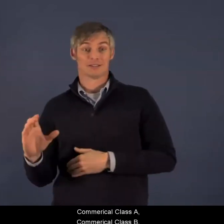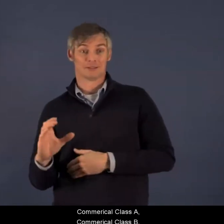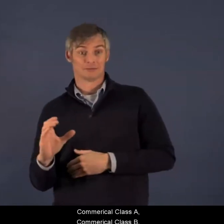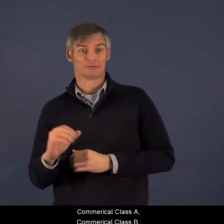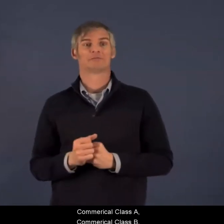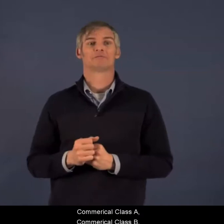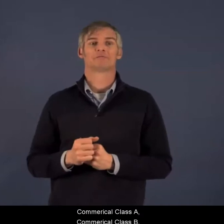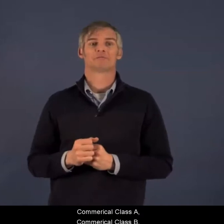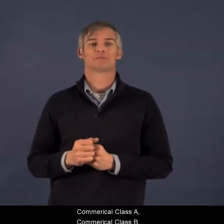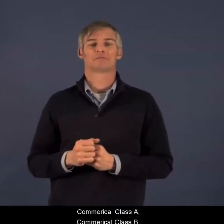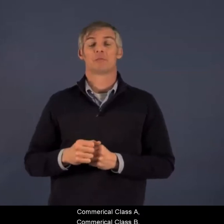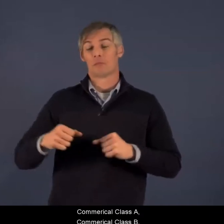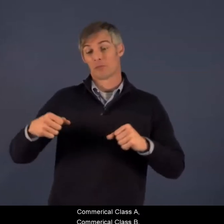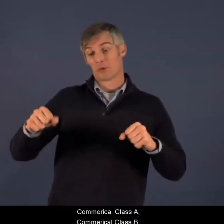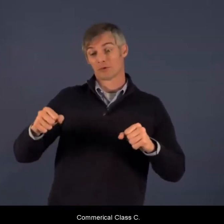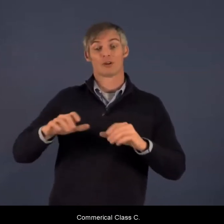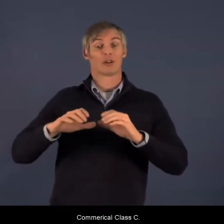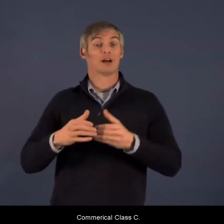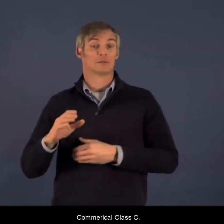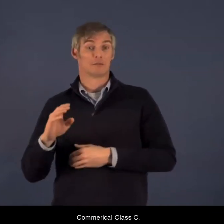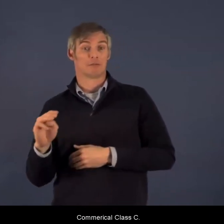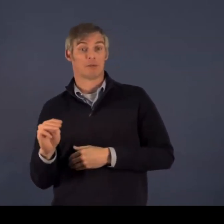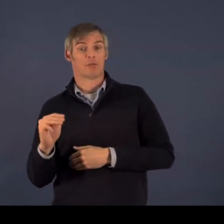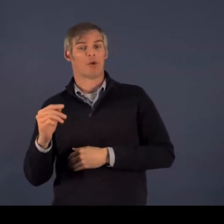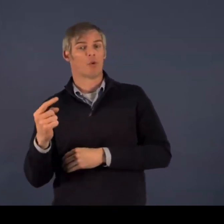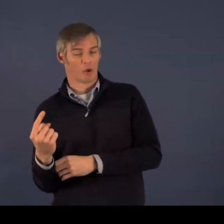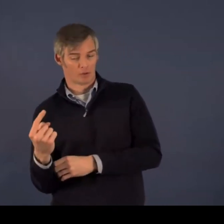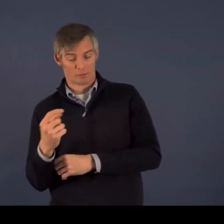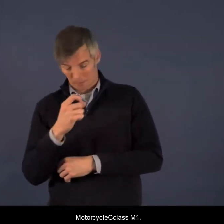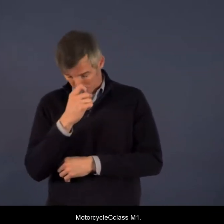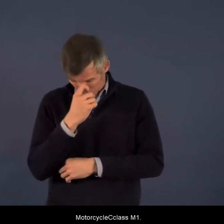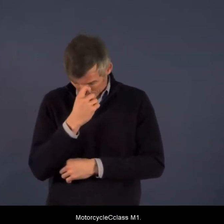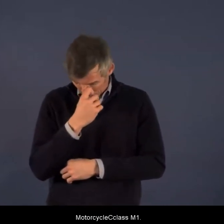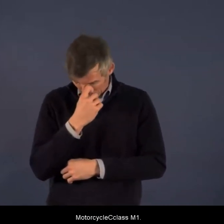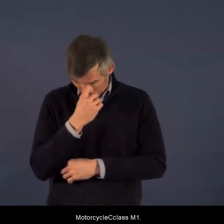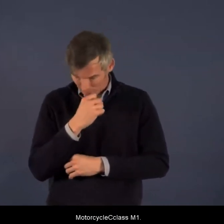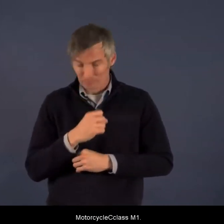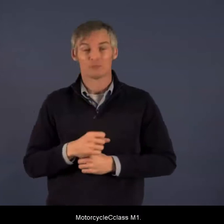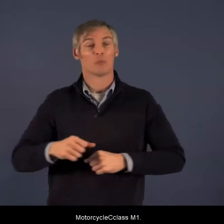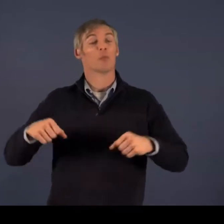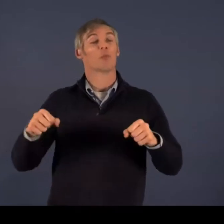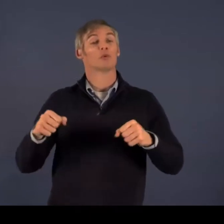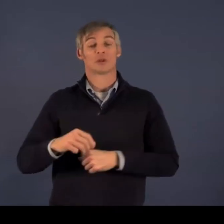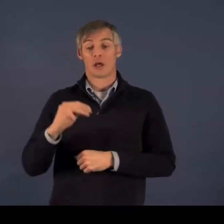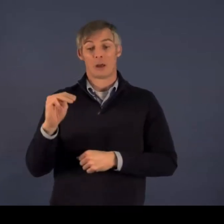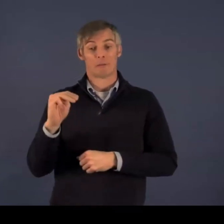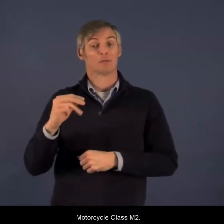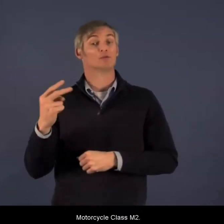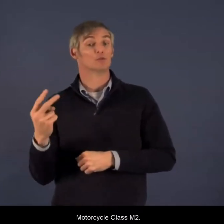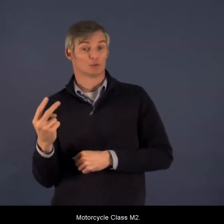commercial Class A, commercial Class B, commercial Class C, motorcycle Class M1, motorcycle